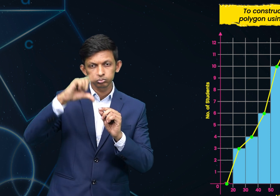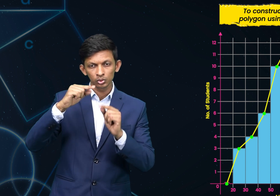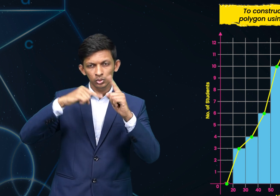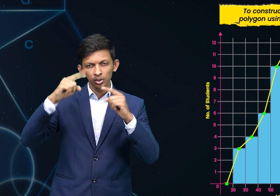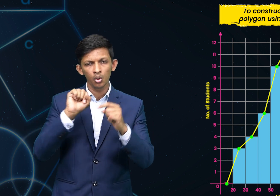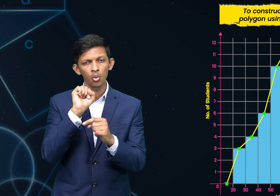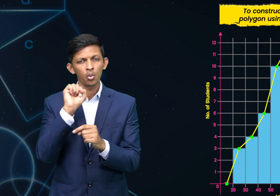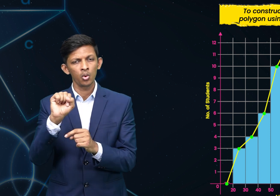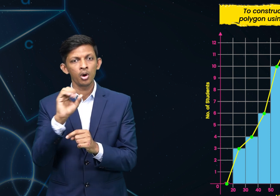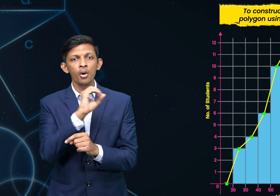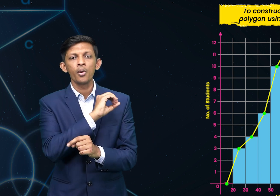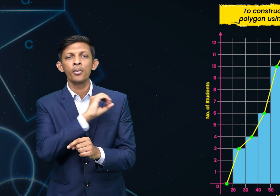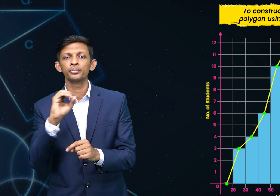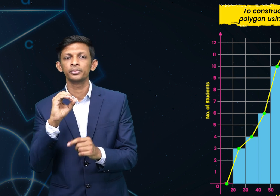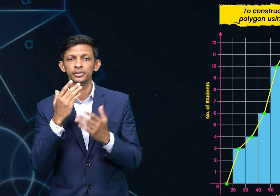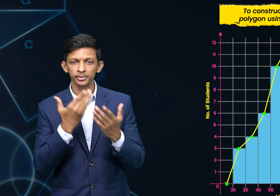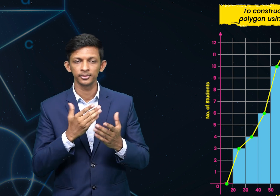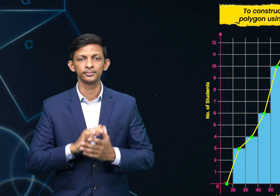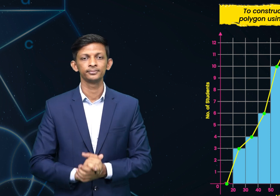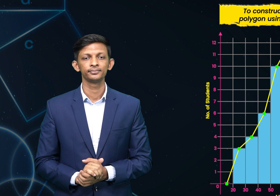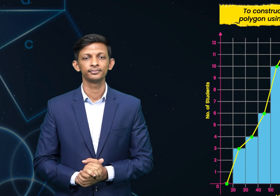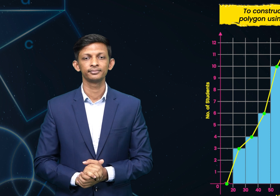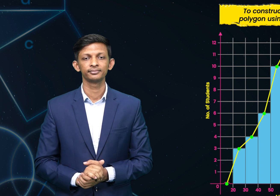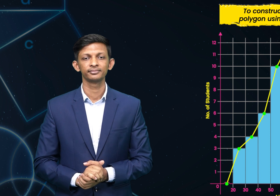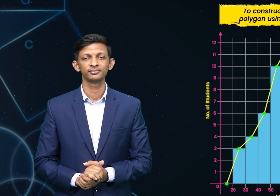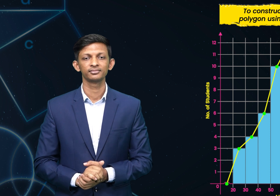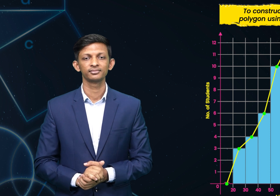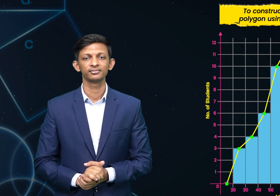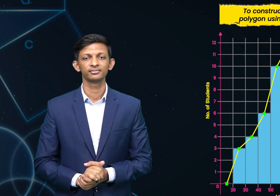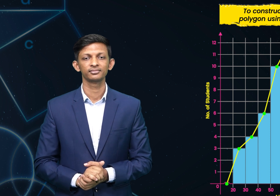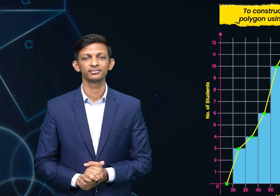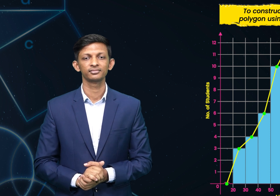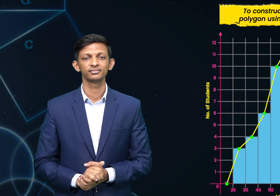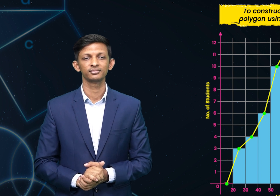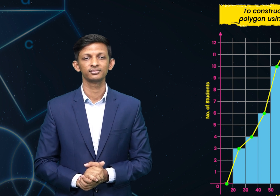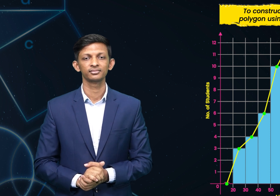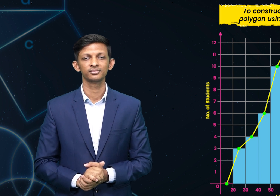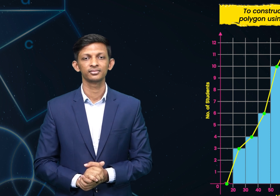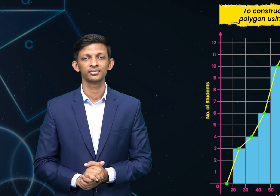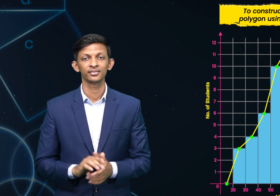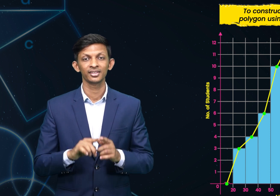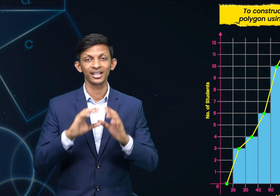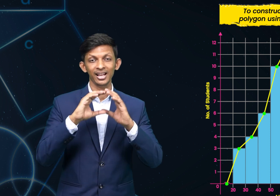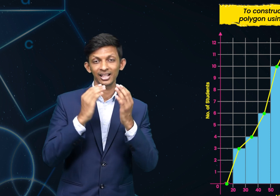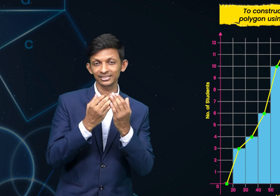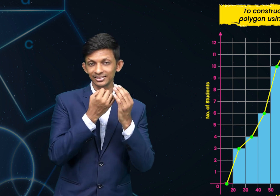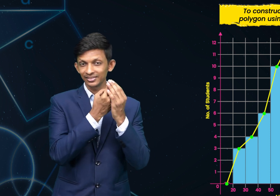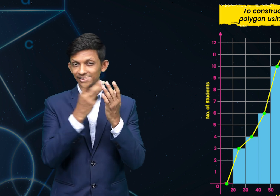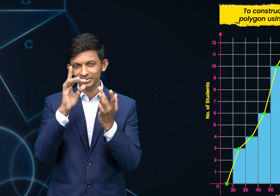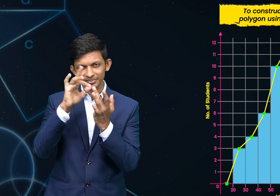rectangle exist in the histogram, and the frequency of each extreme class interval is 0. These class intervals